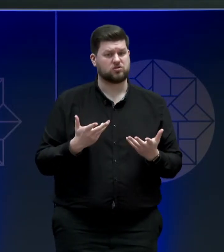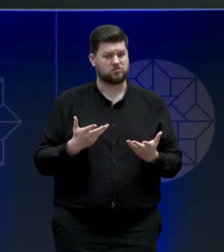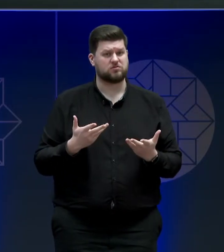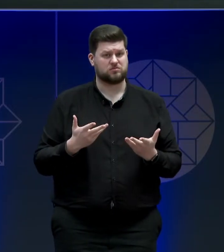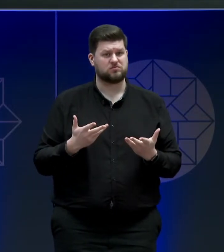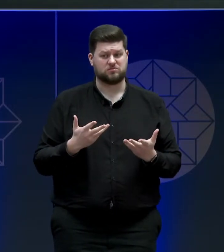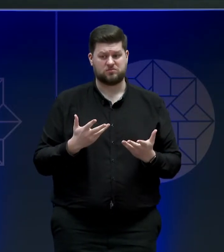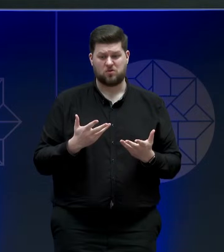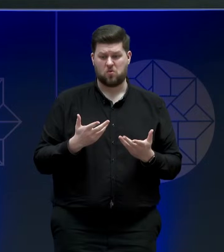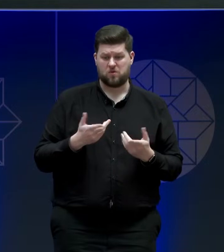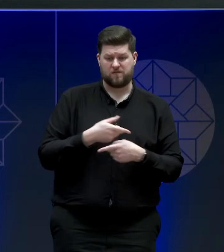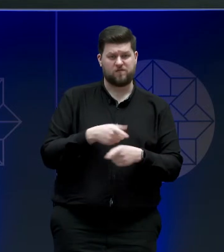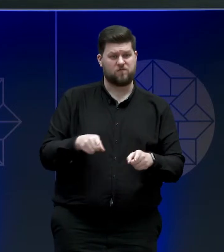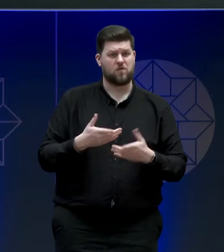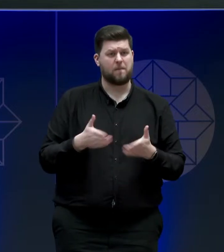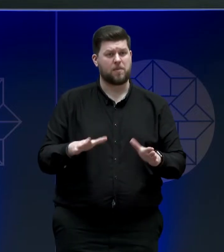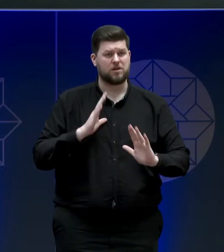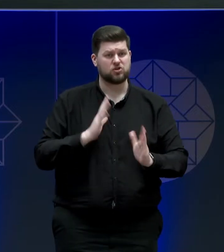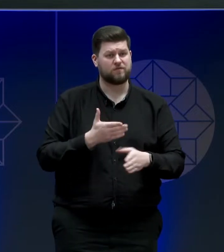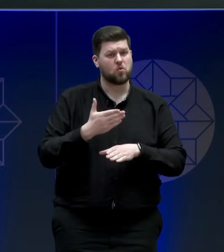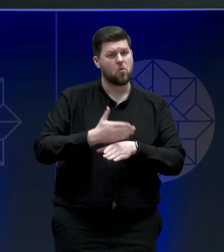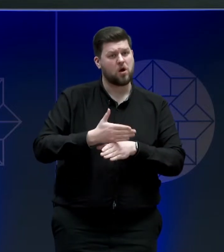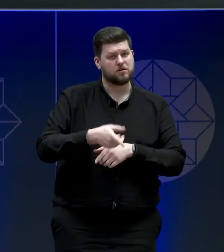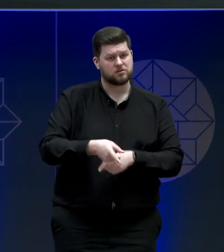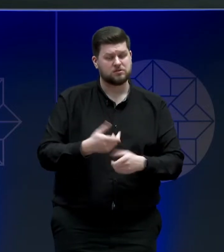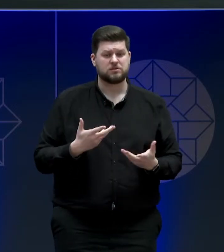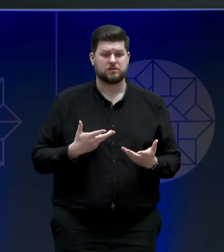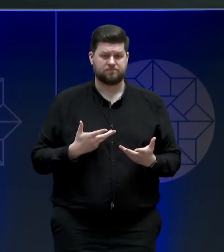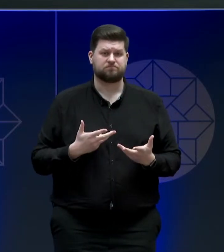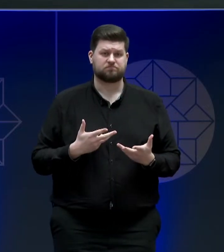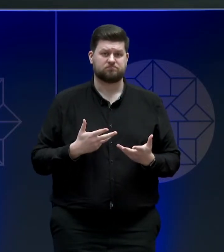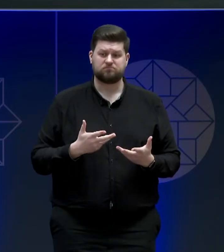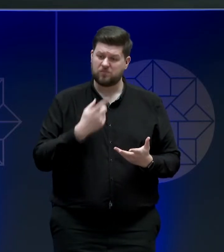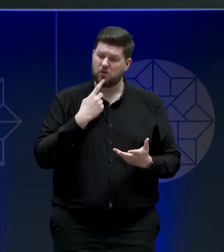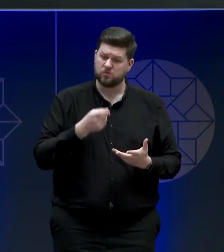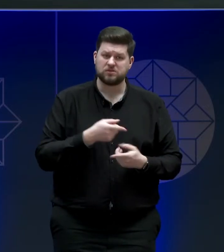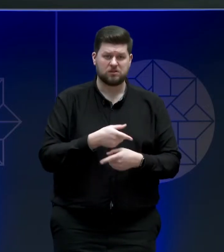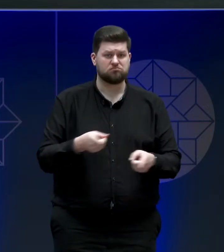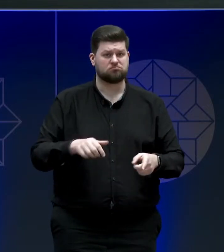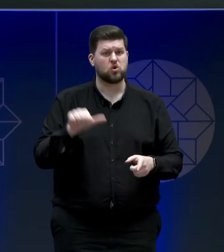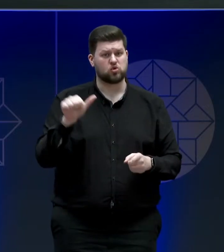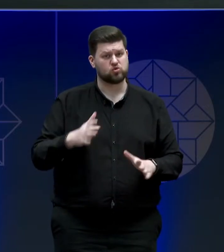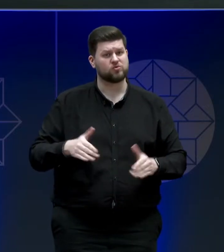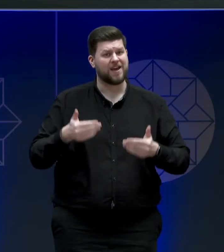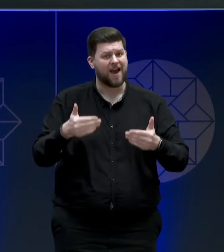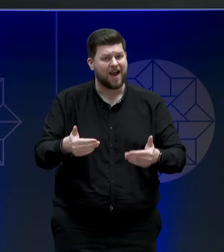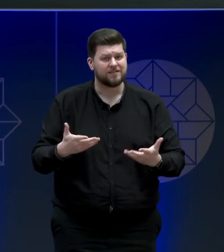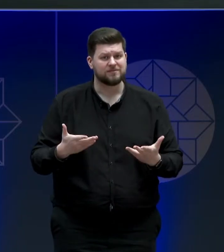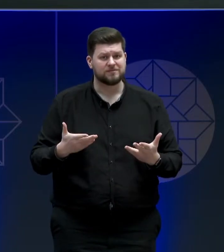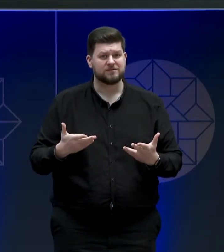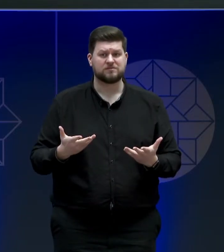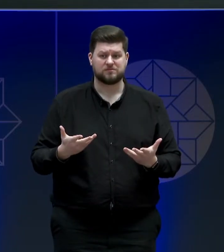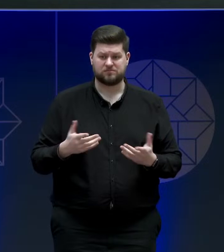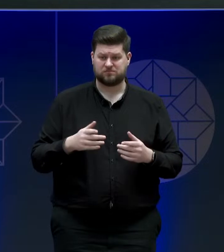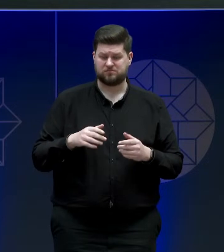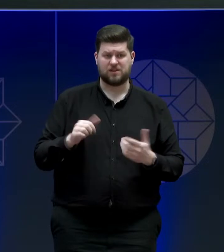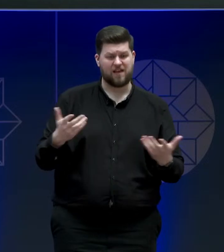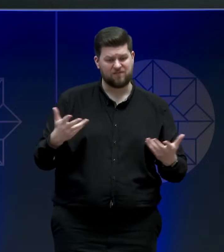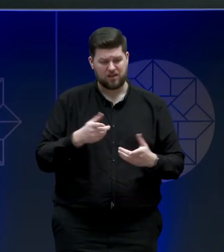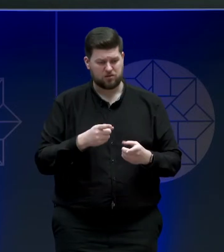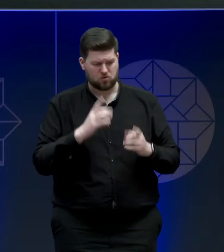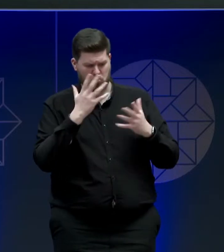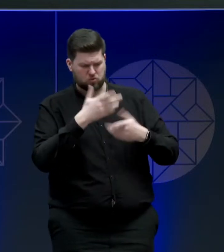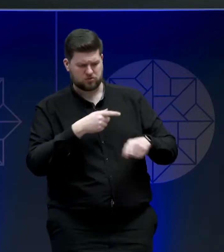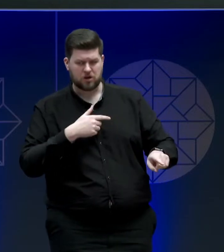workers, and my signal would be that they should act and their concerns should be taken seriously. Now, these are